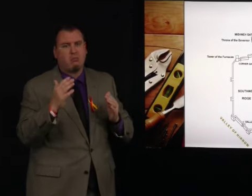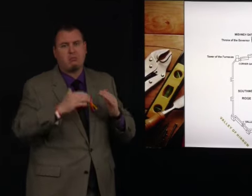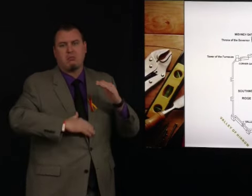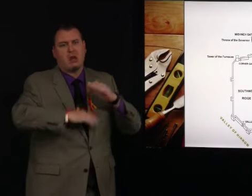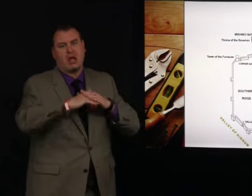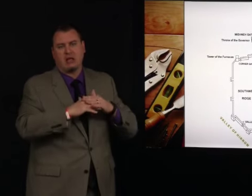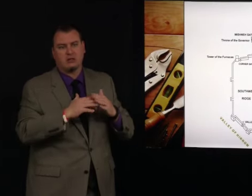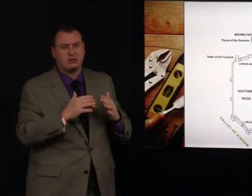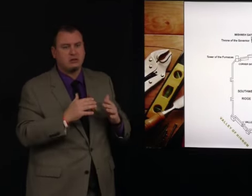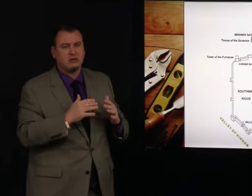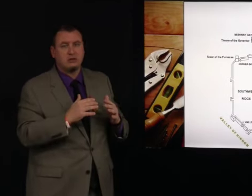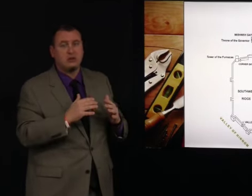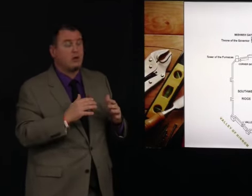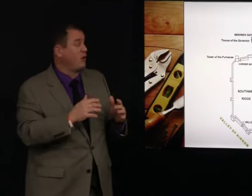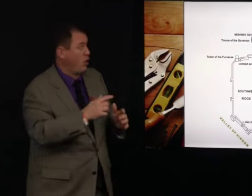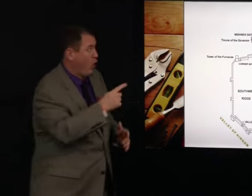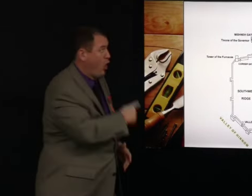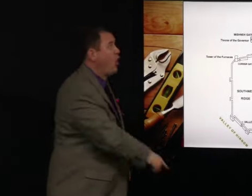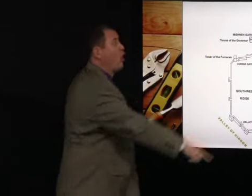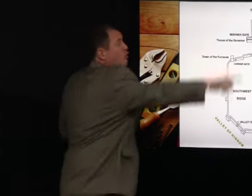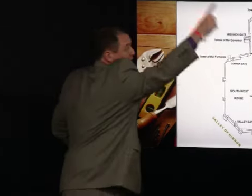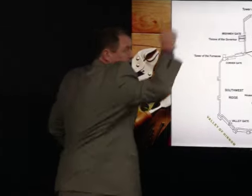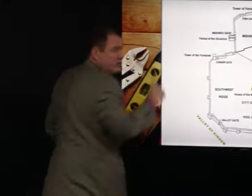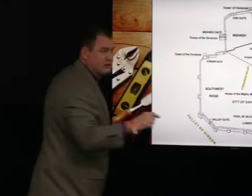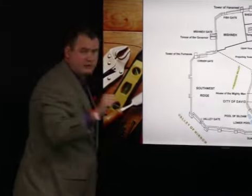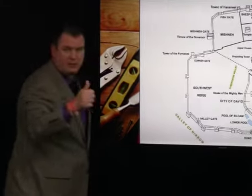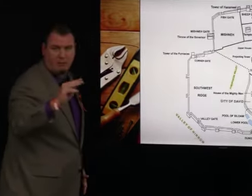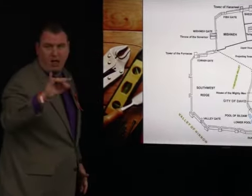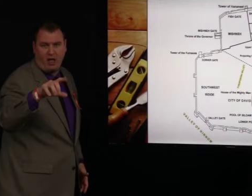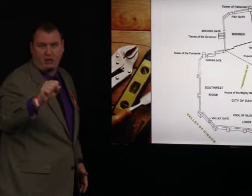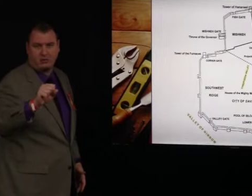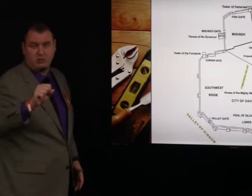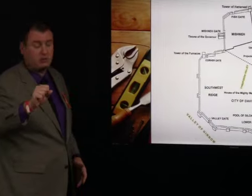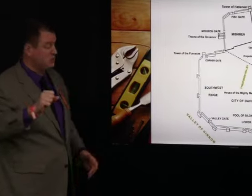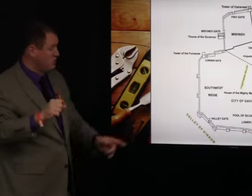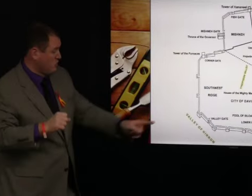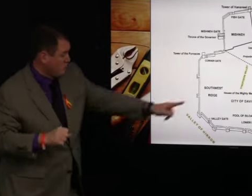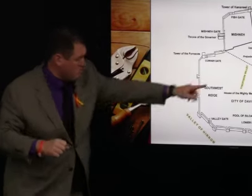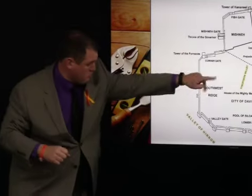10 miles long, probably 10 miles.